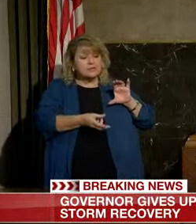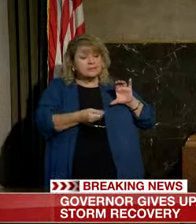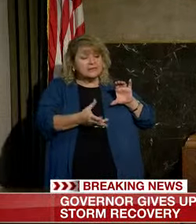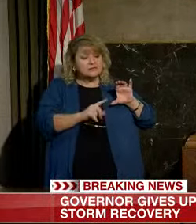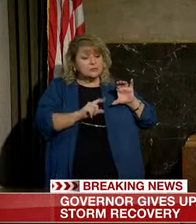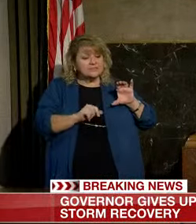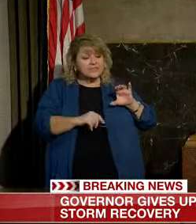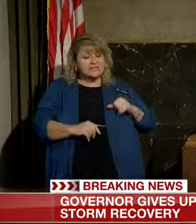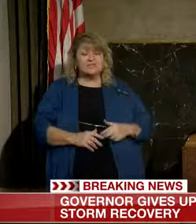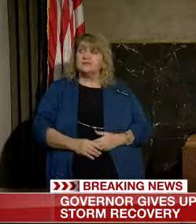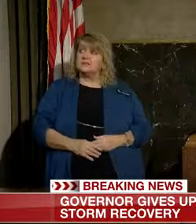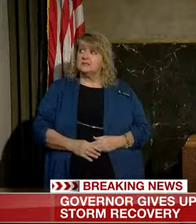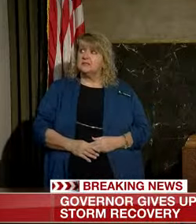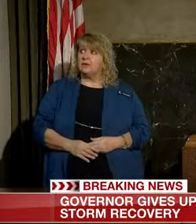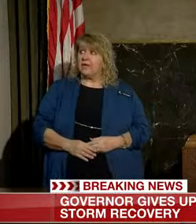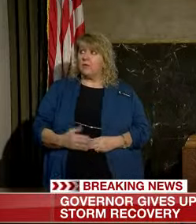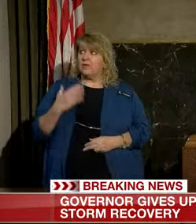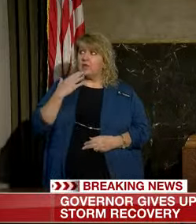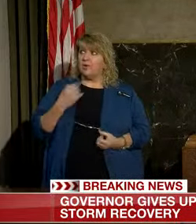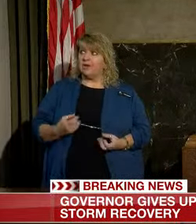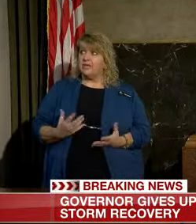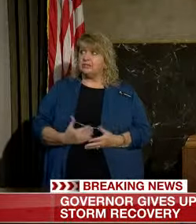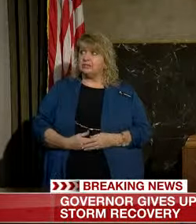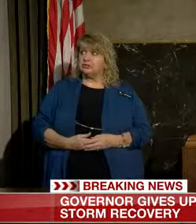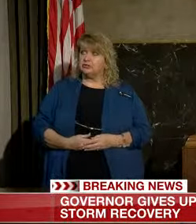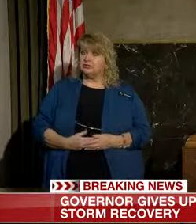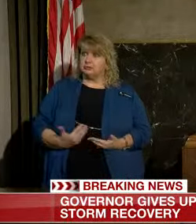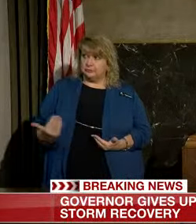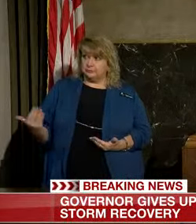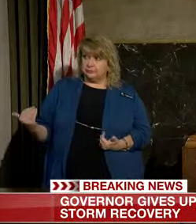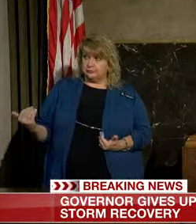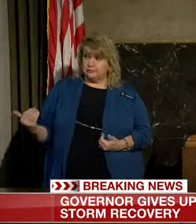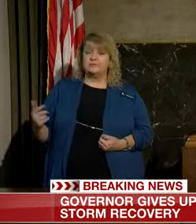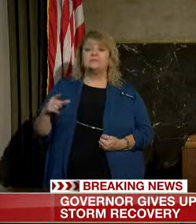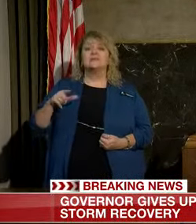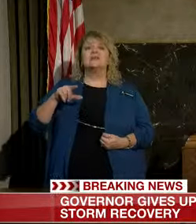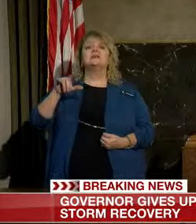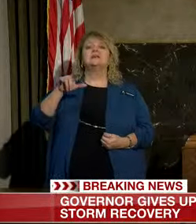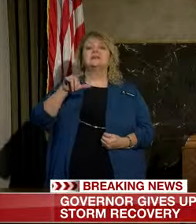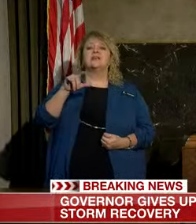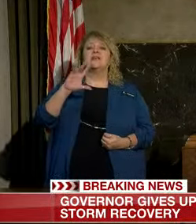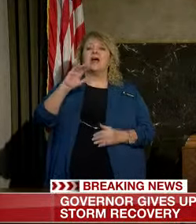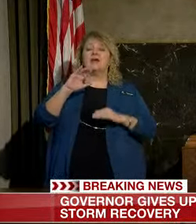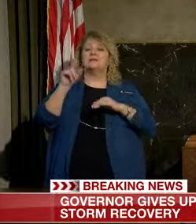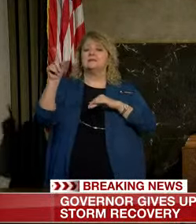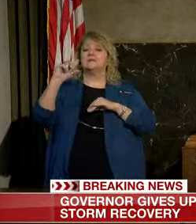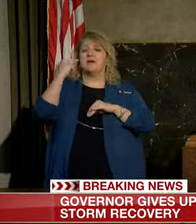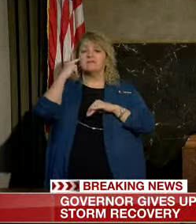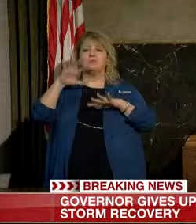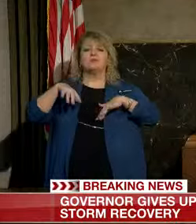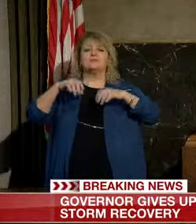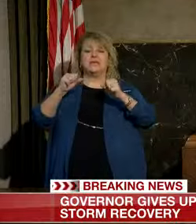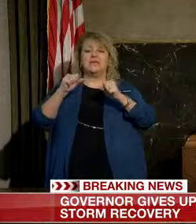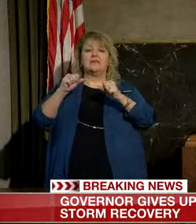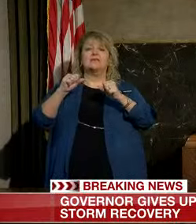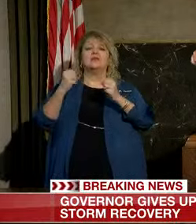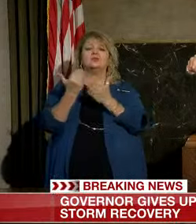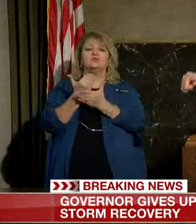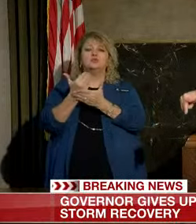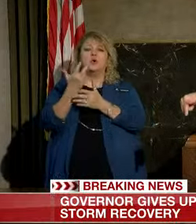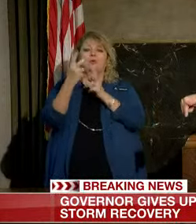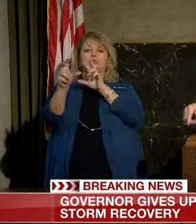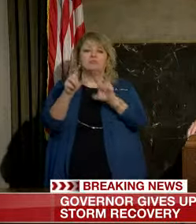be back because we know Congress will take up another appropriation instrument in December. And we will be back asking for more money